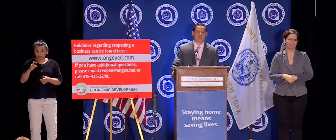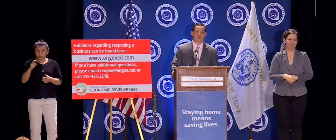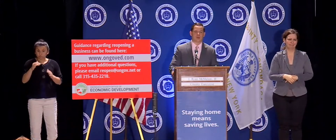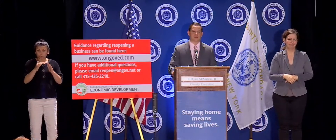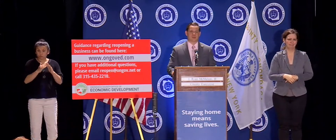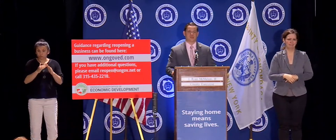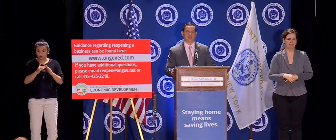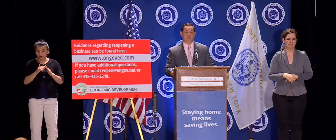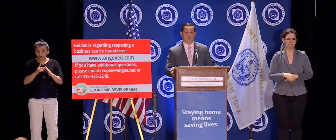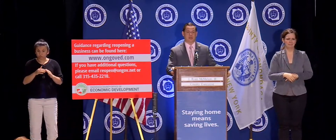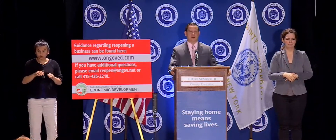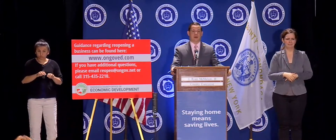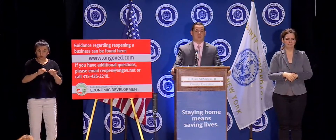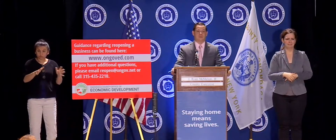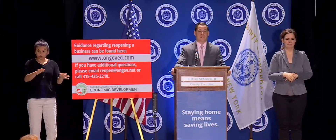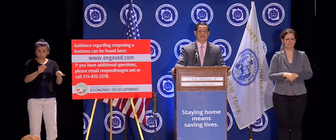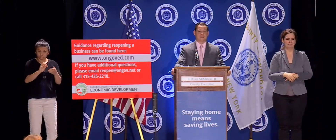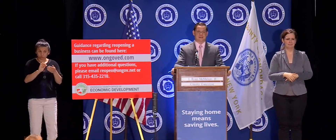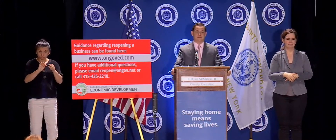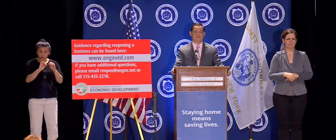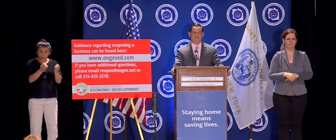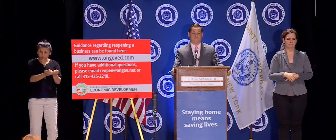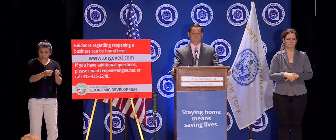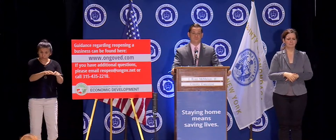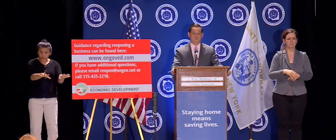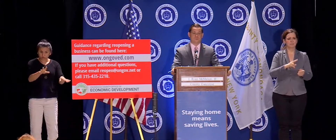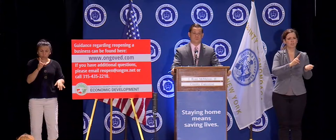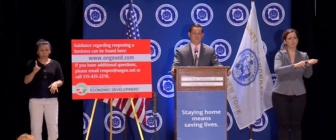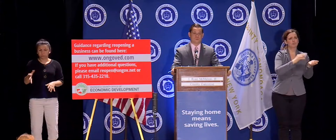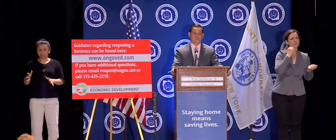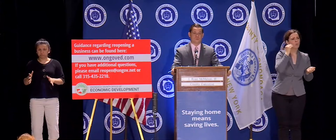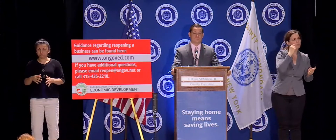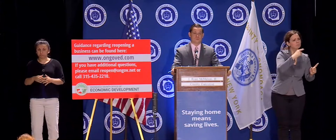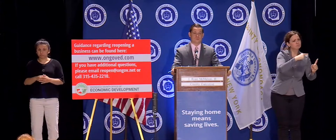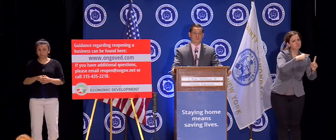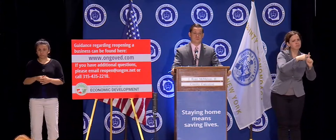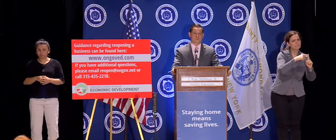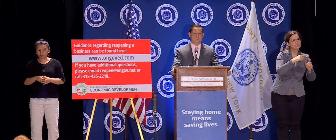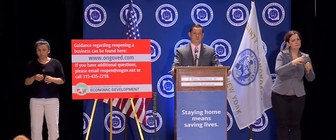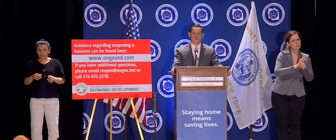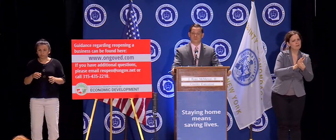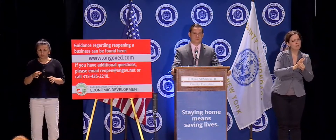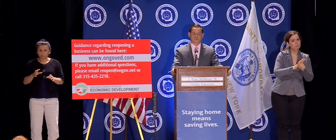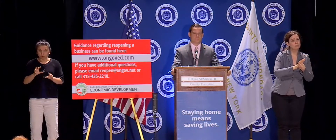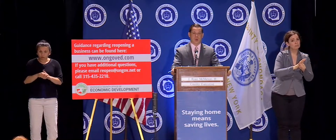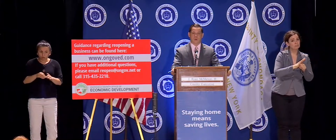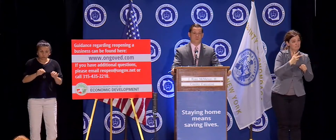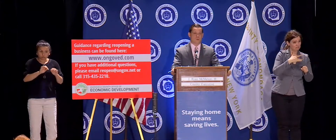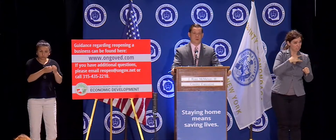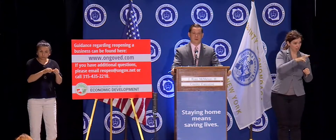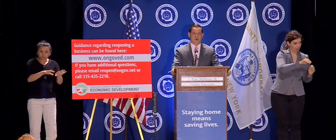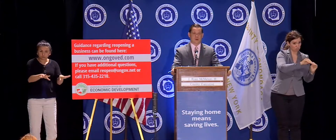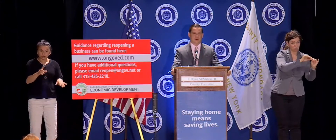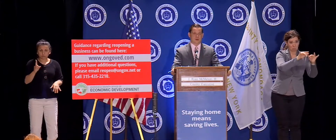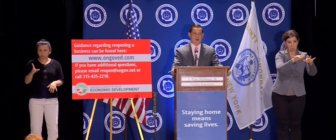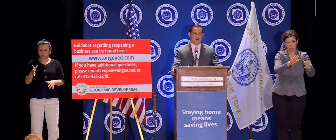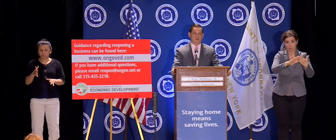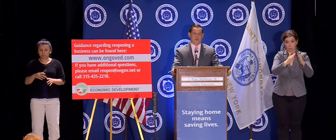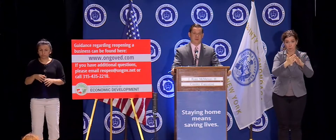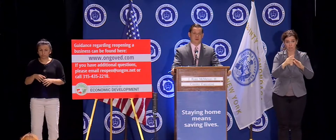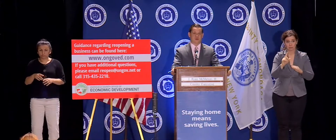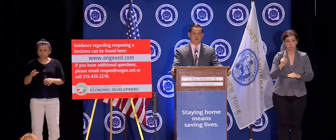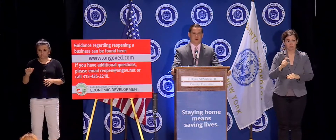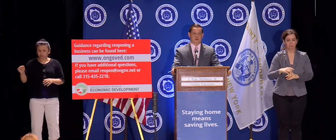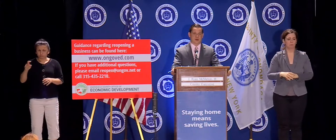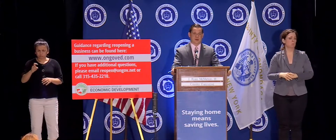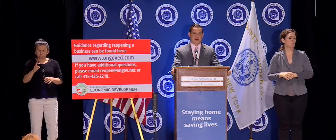spread? Nursing home cases are senior-related cases. Should they be included as like a community spread case since they're all? No, they're